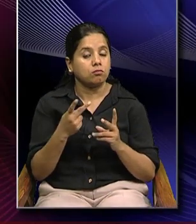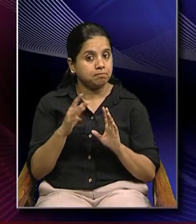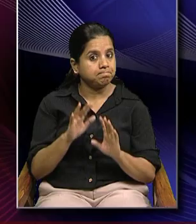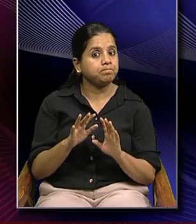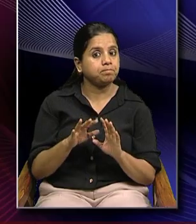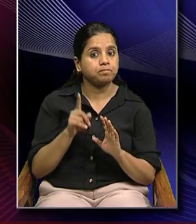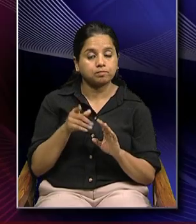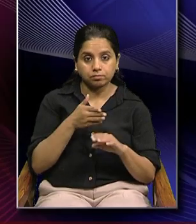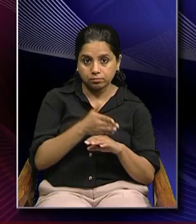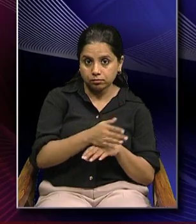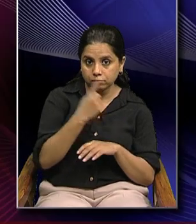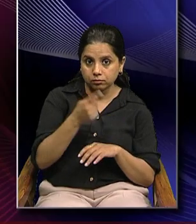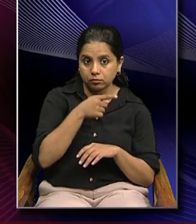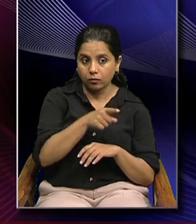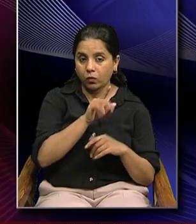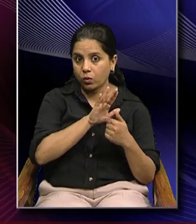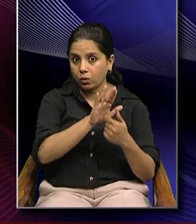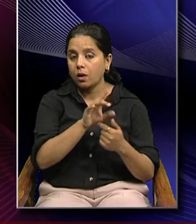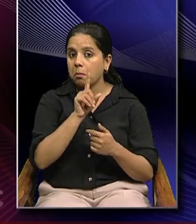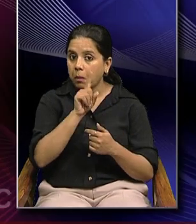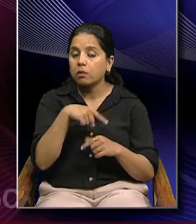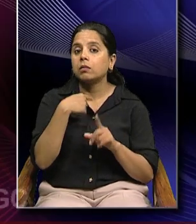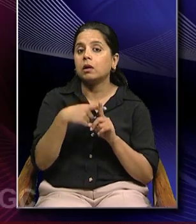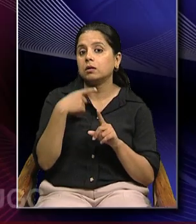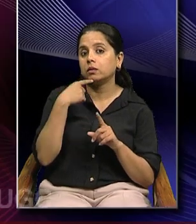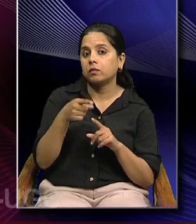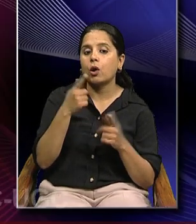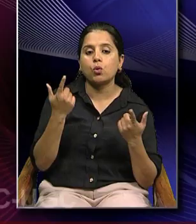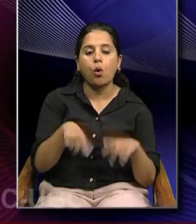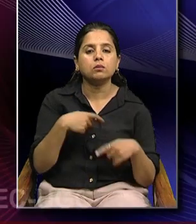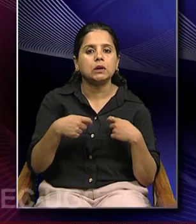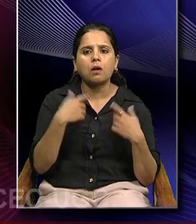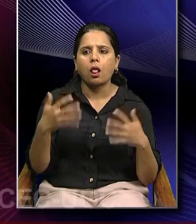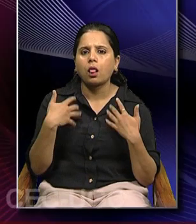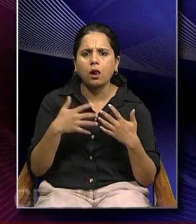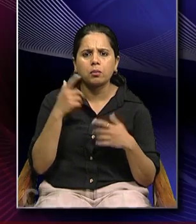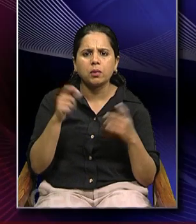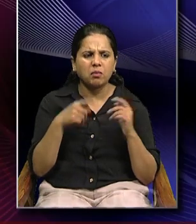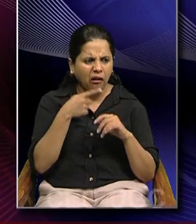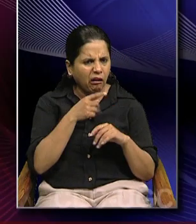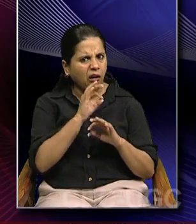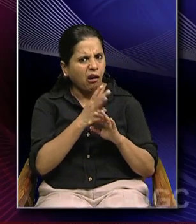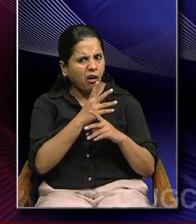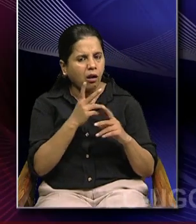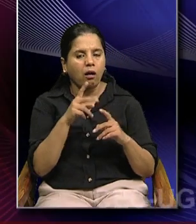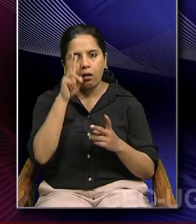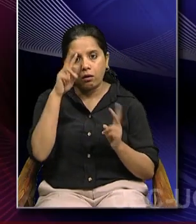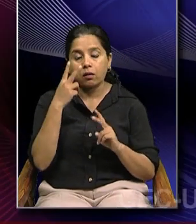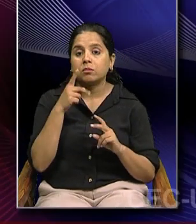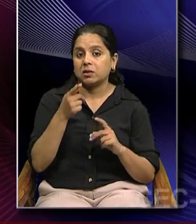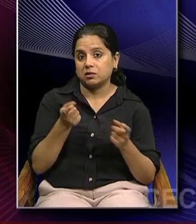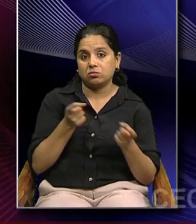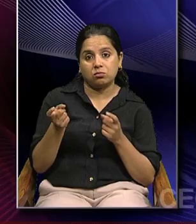the harm in terms of your image, but also in terms of the loss of business. So, we have to actually deal with this